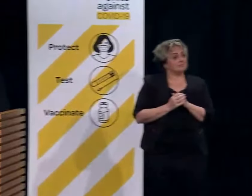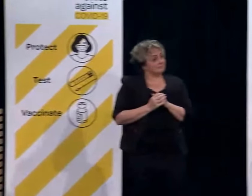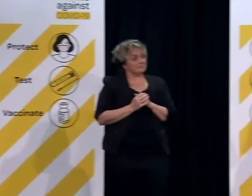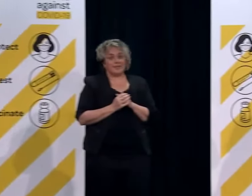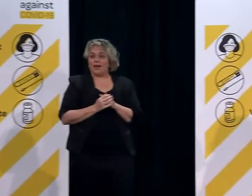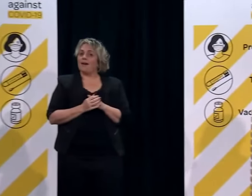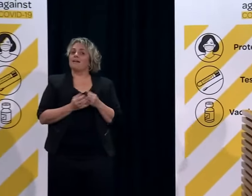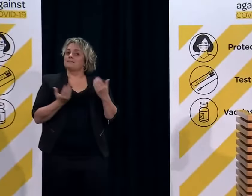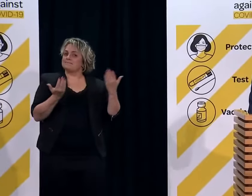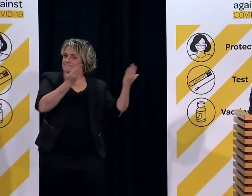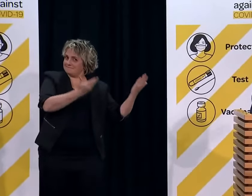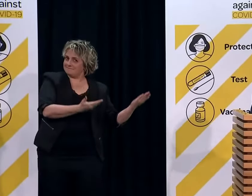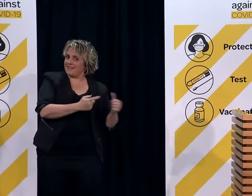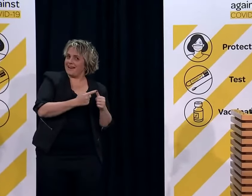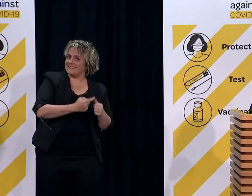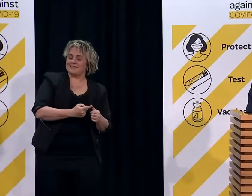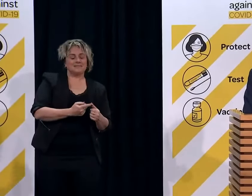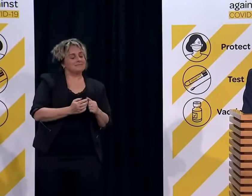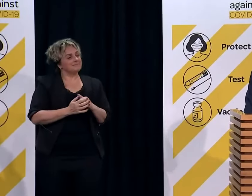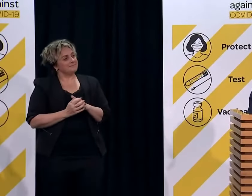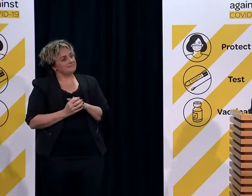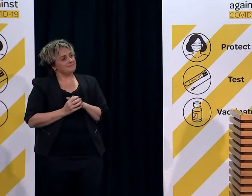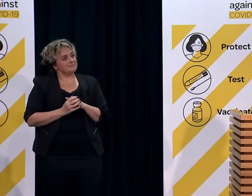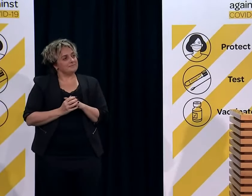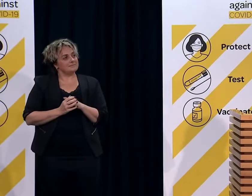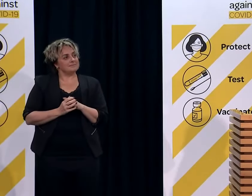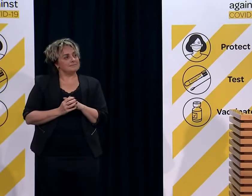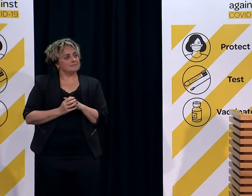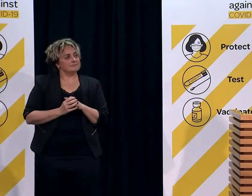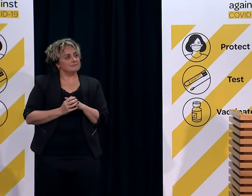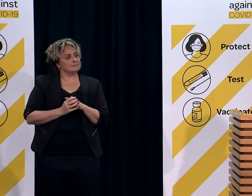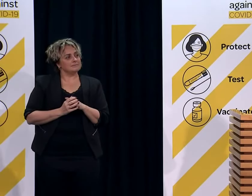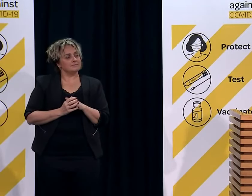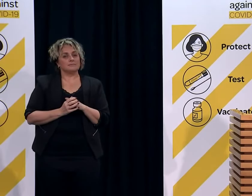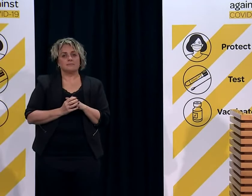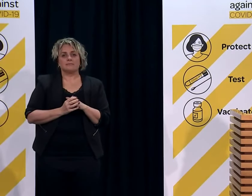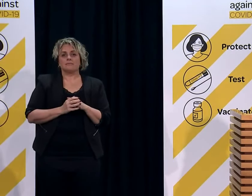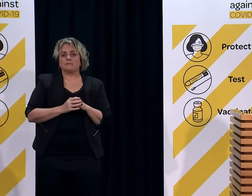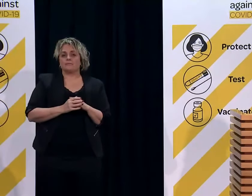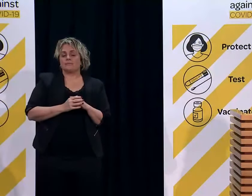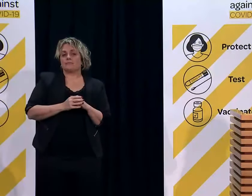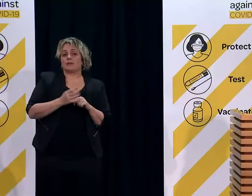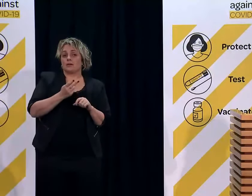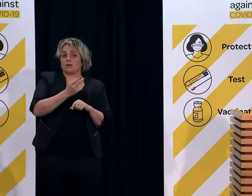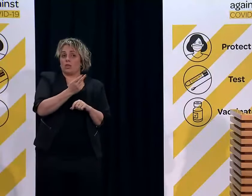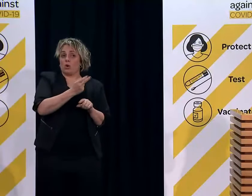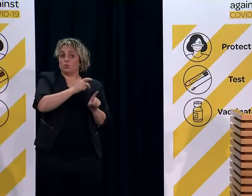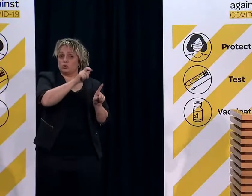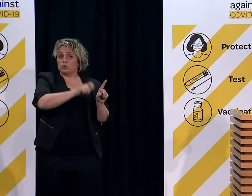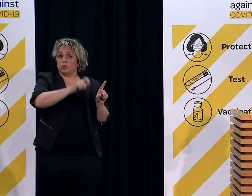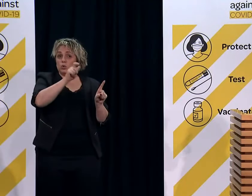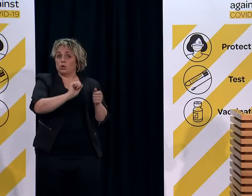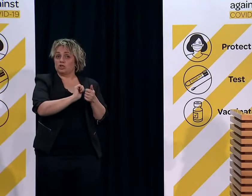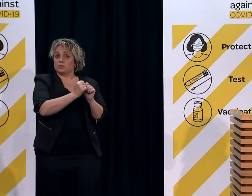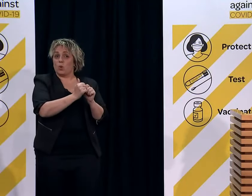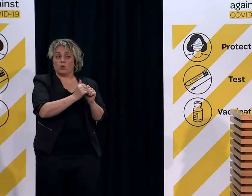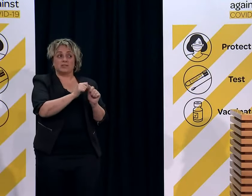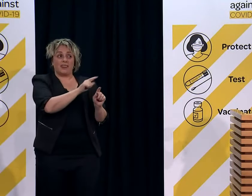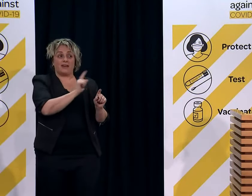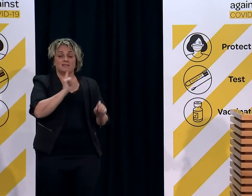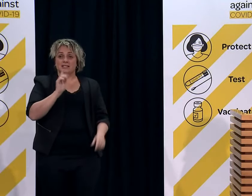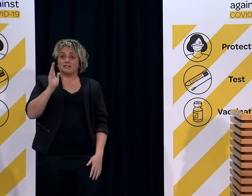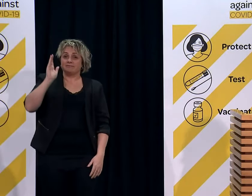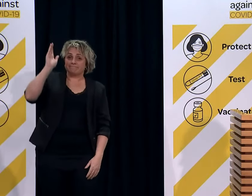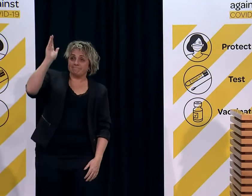Well, I'll let the Director General start. Look, I think they've, from what I've seen, they've put up their hand and said